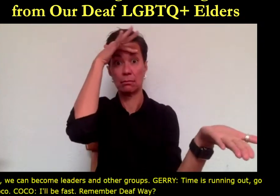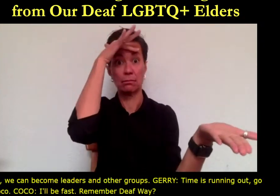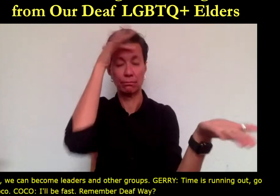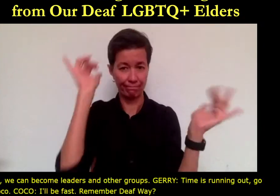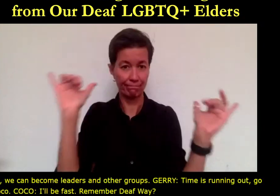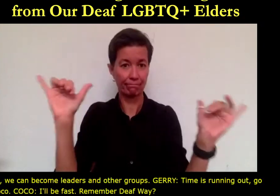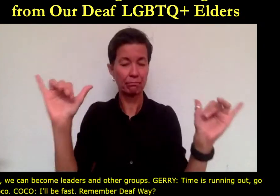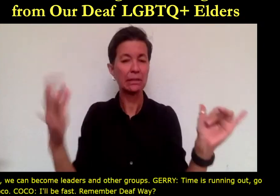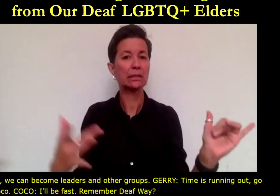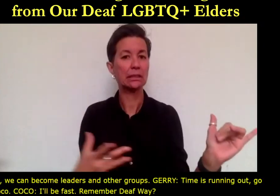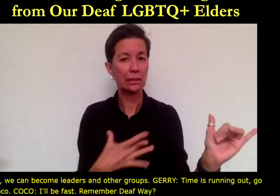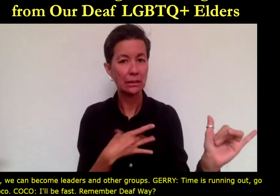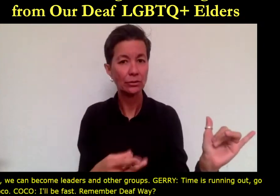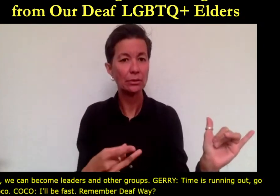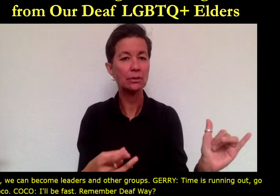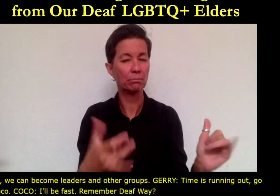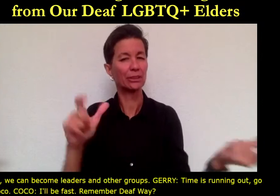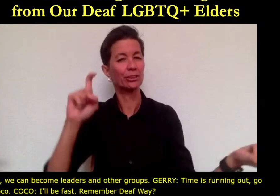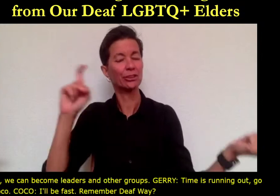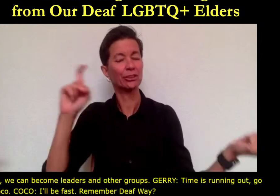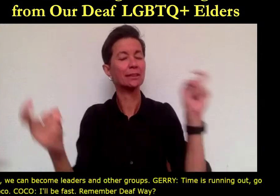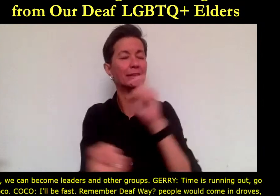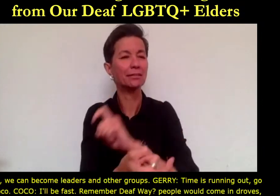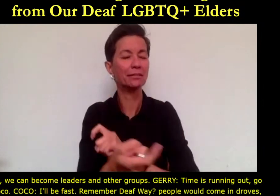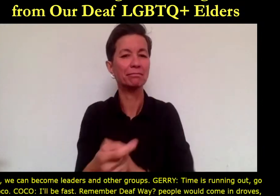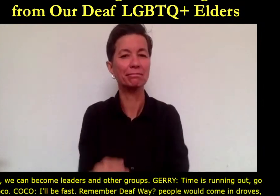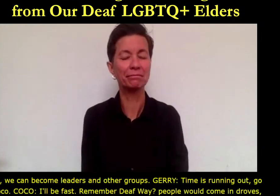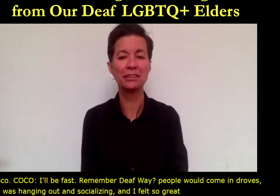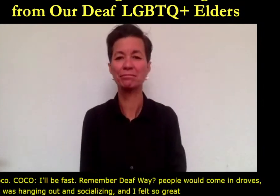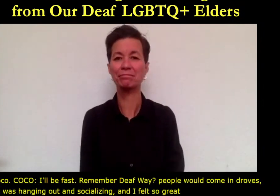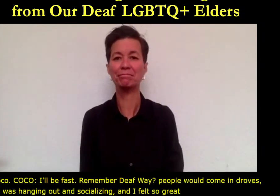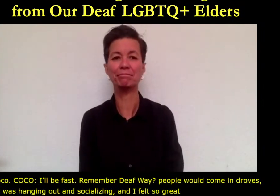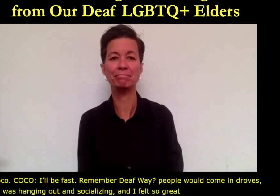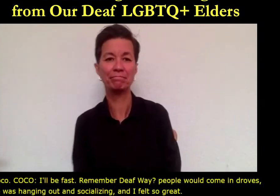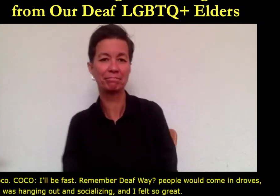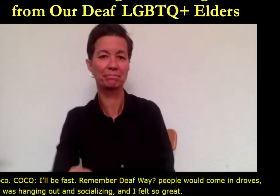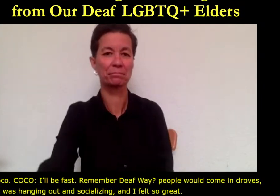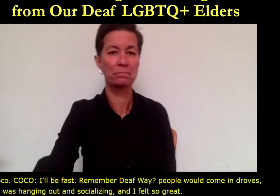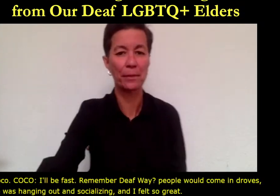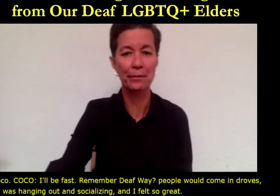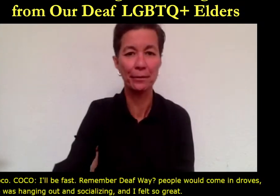where is everybody now so it's interesting and and yes times have changed